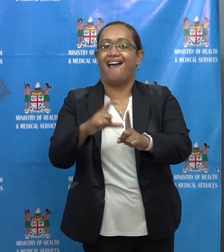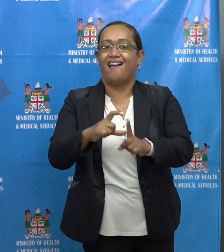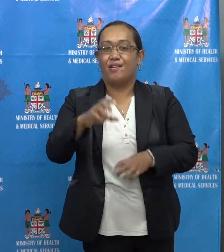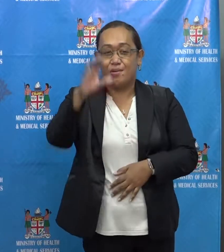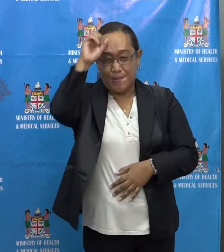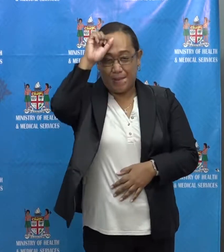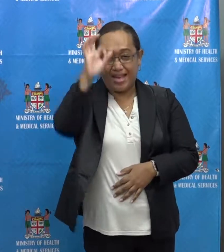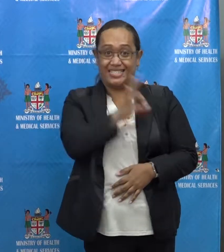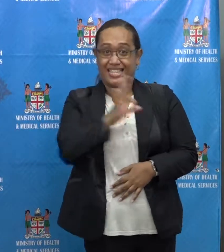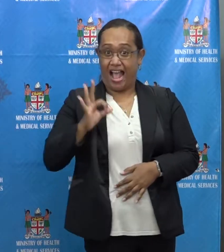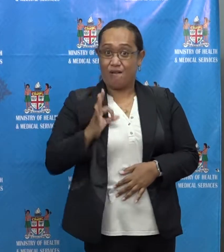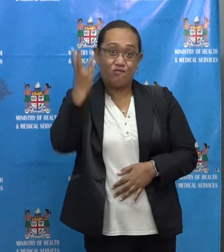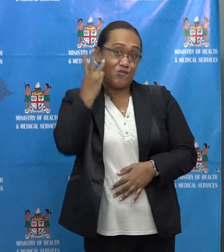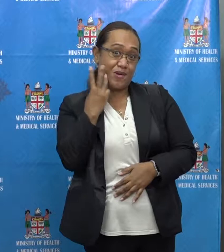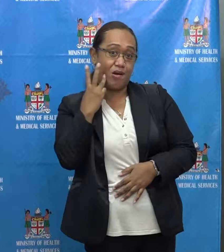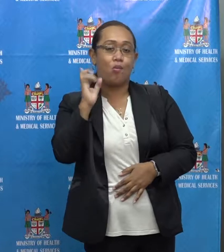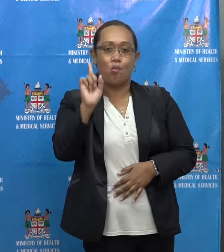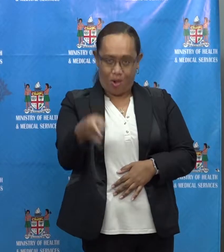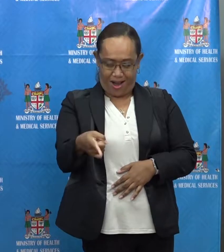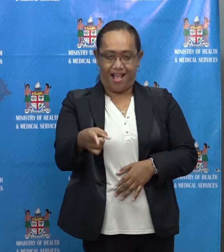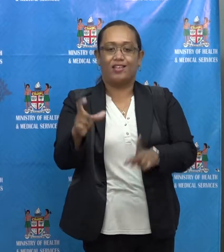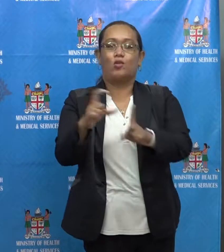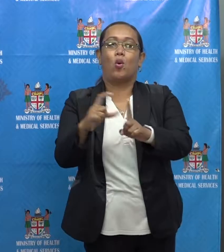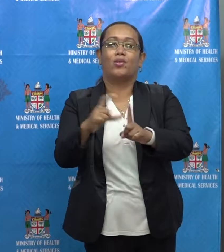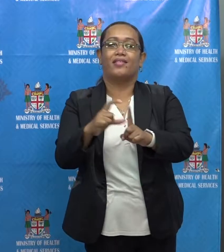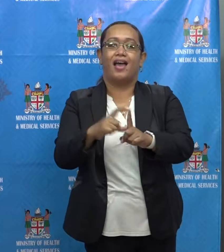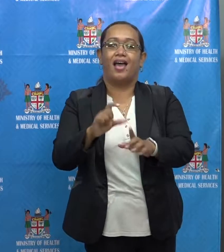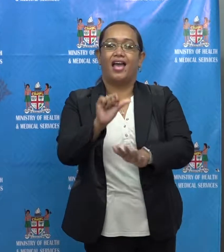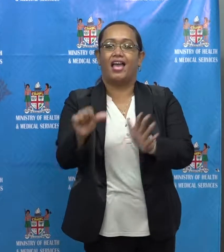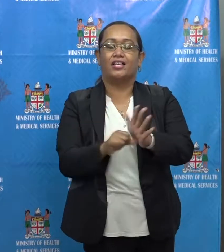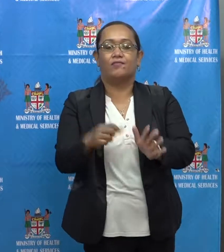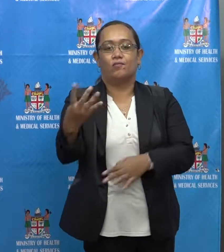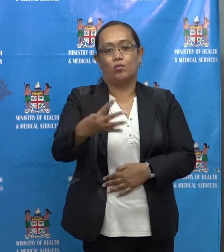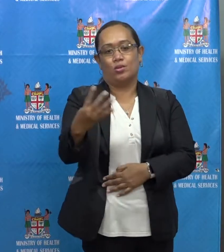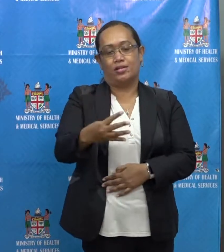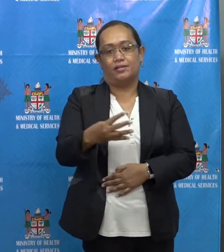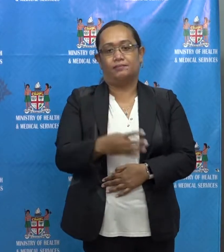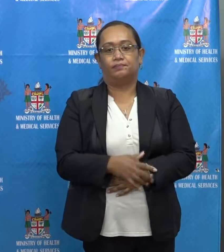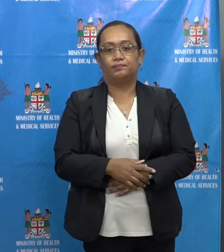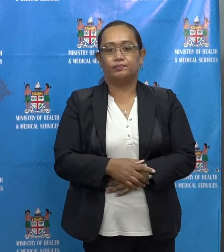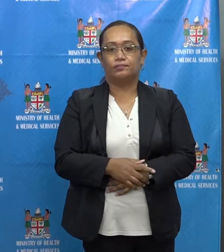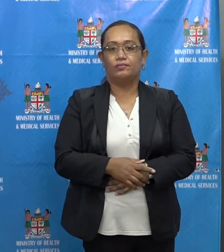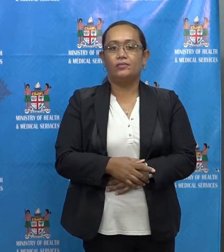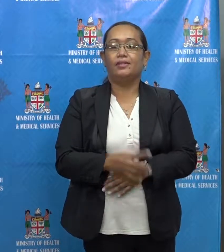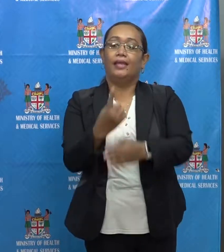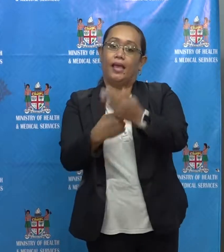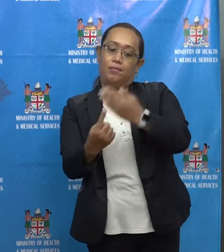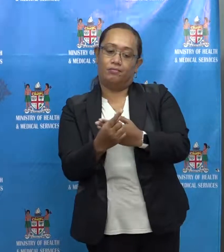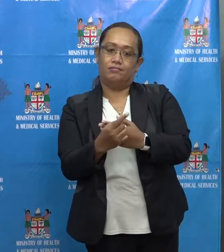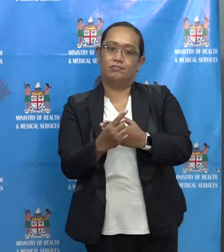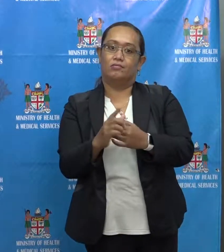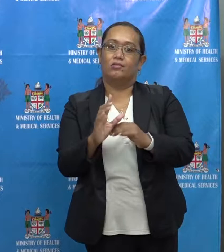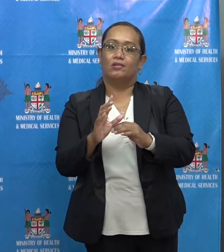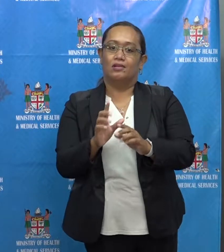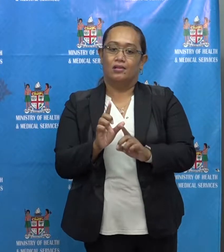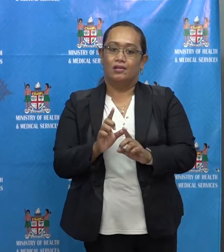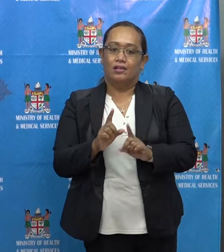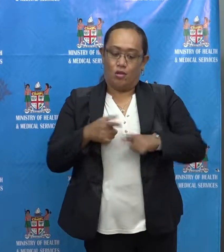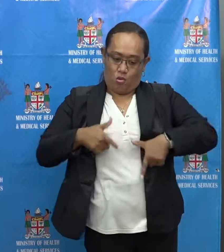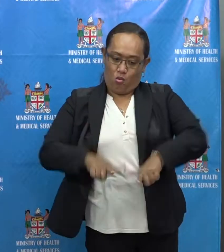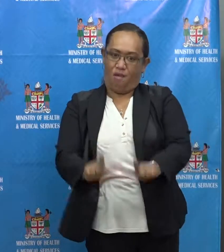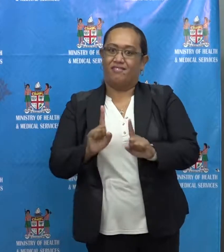our contact tracing. This daughter did travel with her mom to the funeral at Tavakumbu